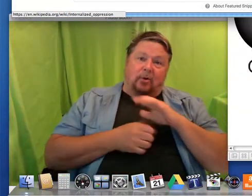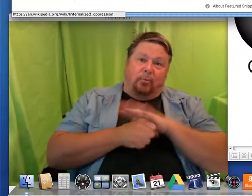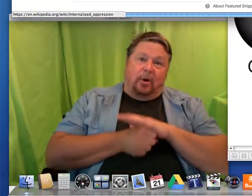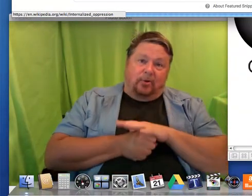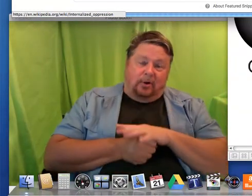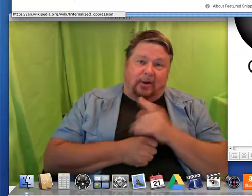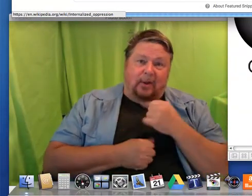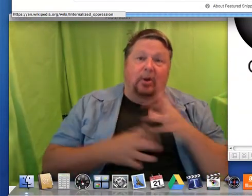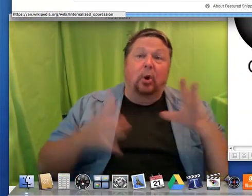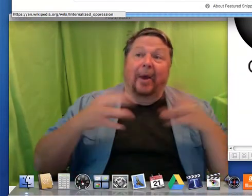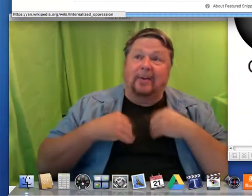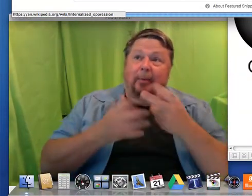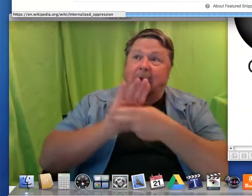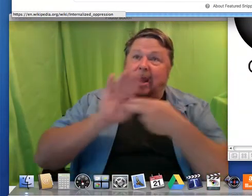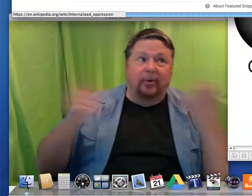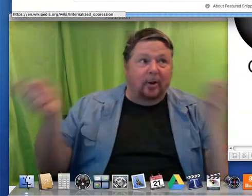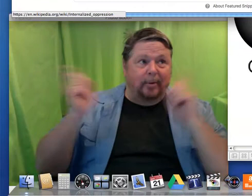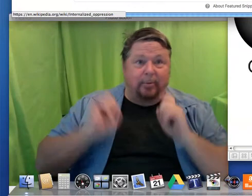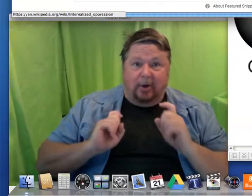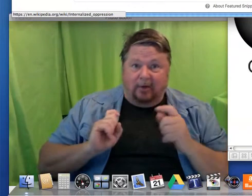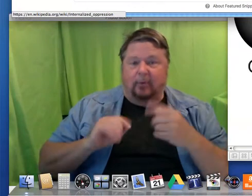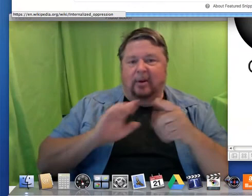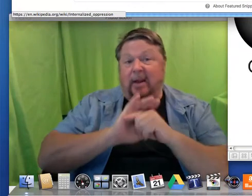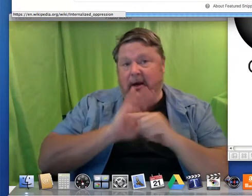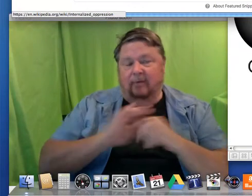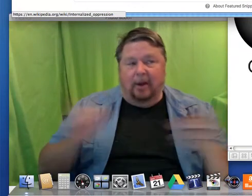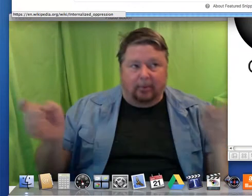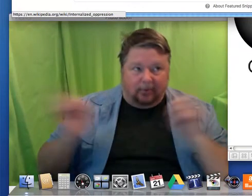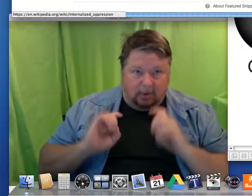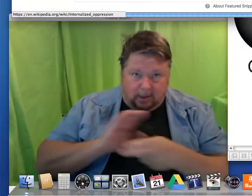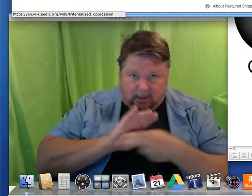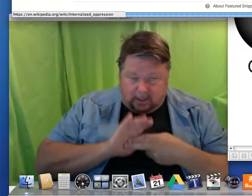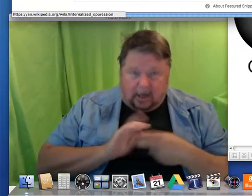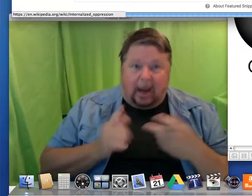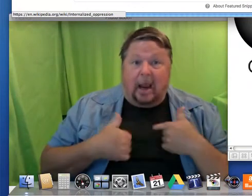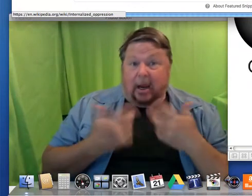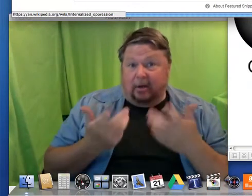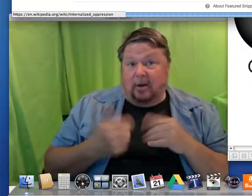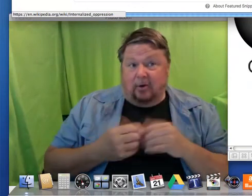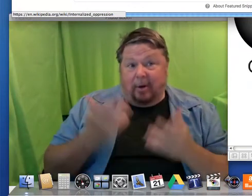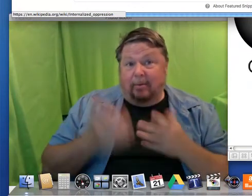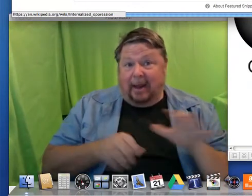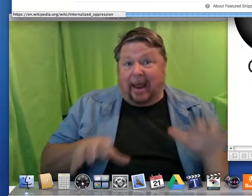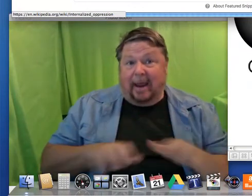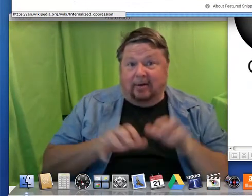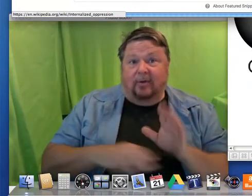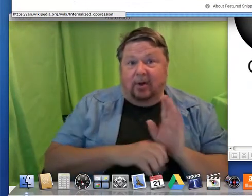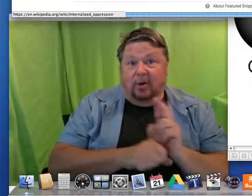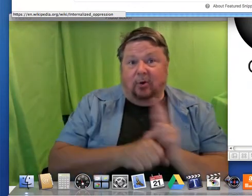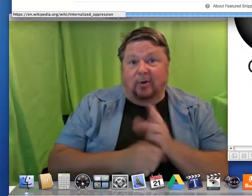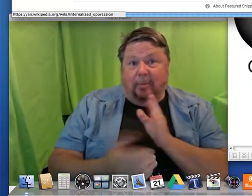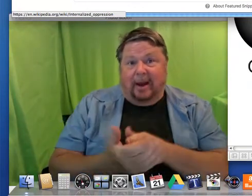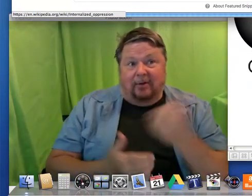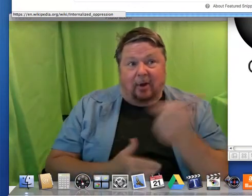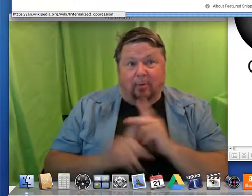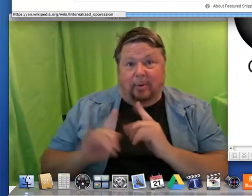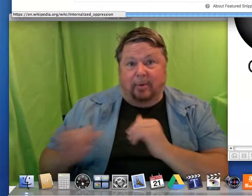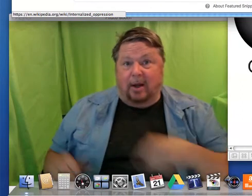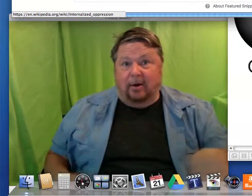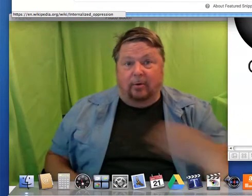internalized oppression is that you accept the labels other people give you, these negative labels, and that you probably actively use them against